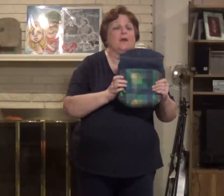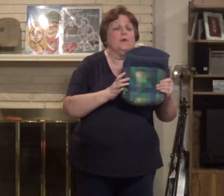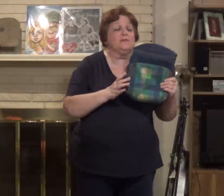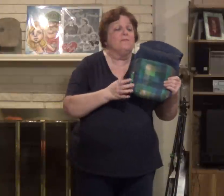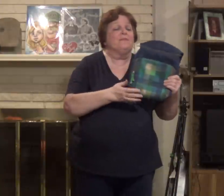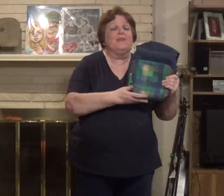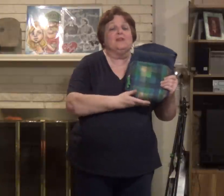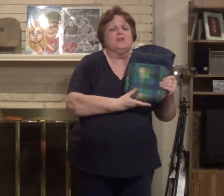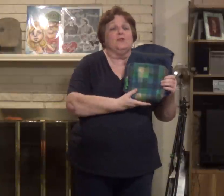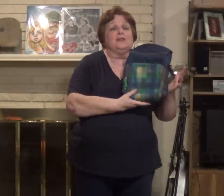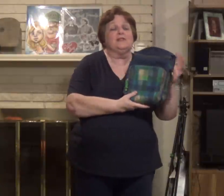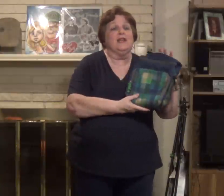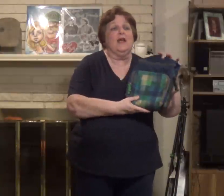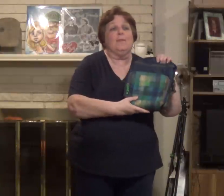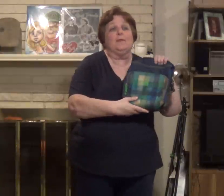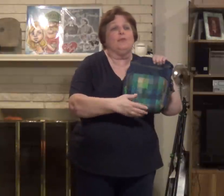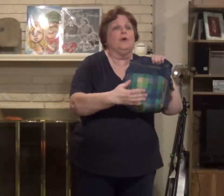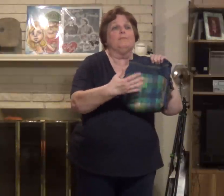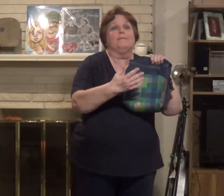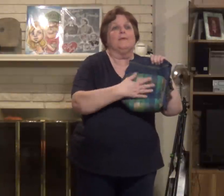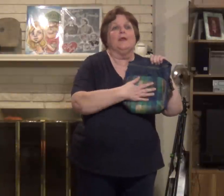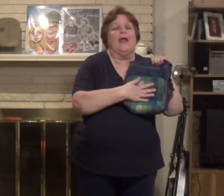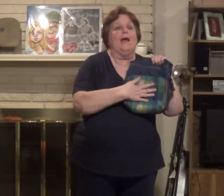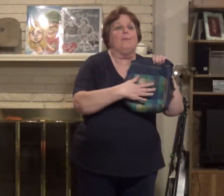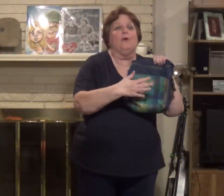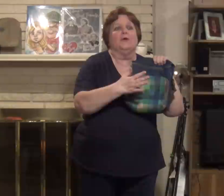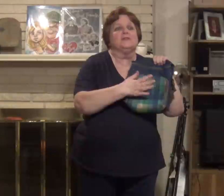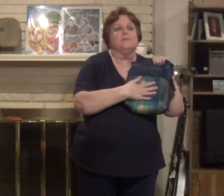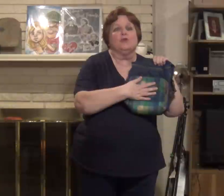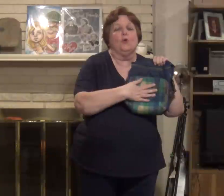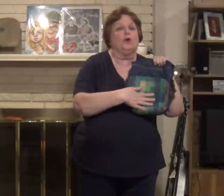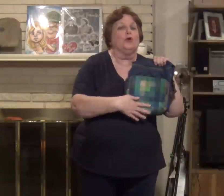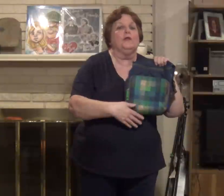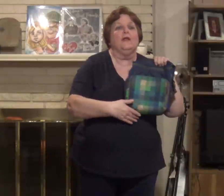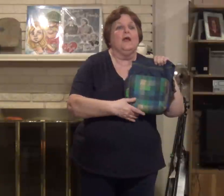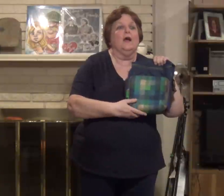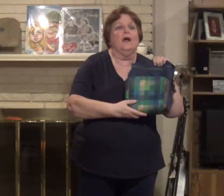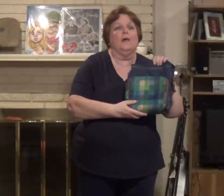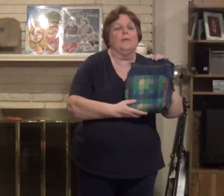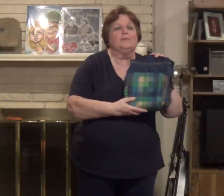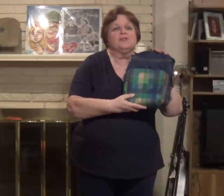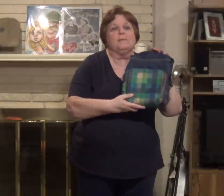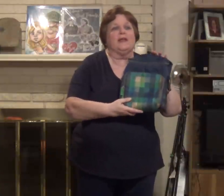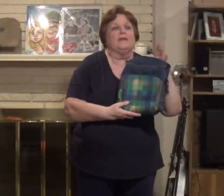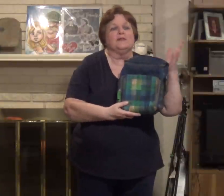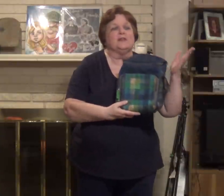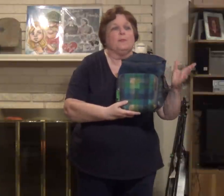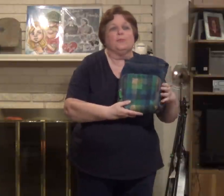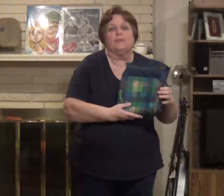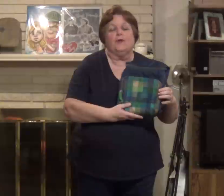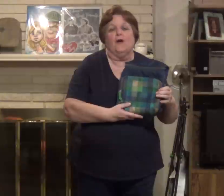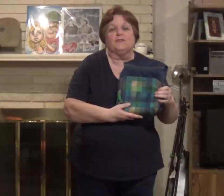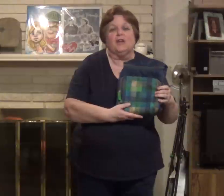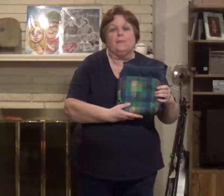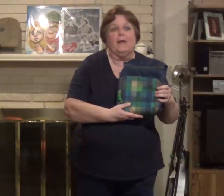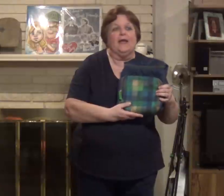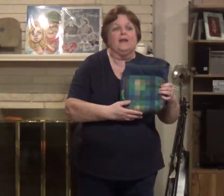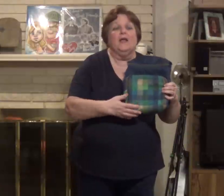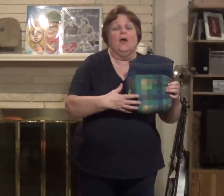demos. So let's say I might put an apple and some yogurt. I'm just making this up off the top of my head. Oh,